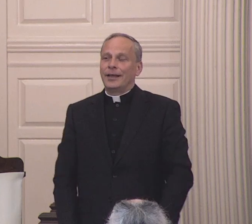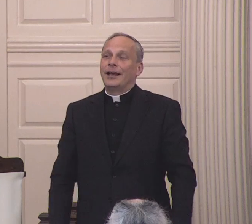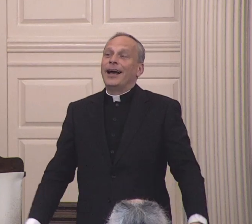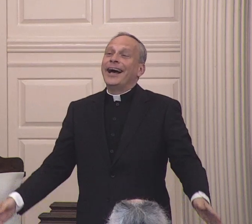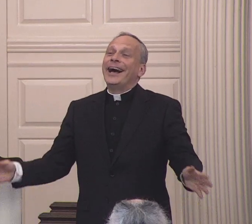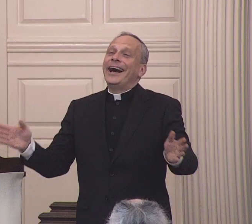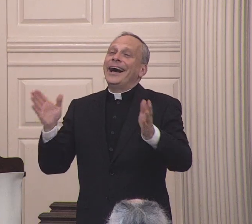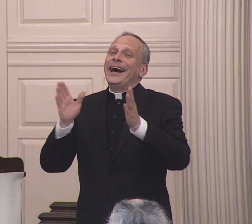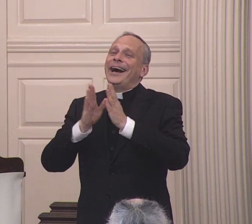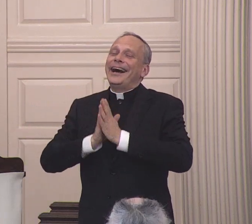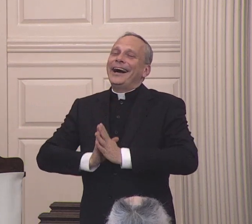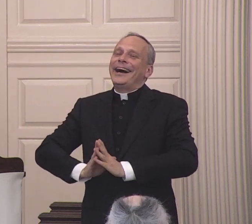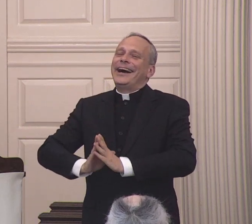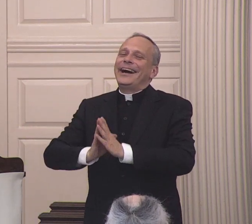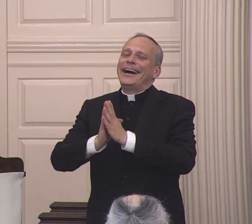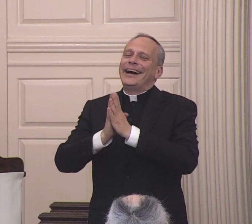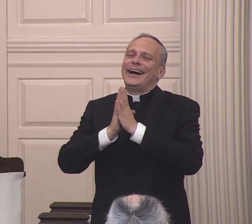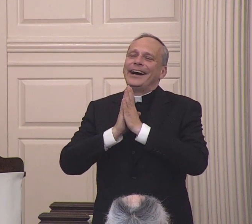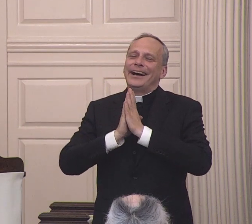Father.